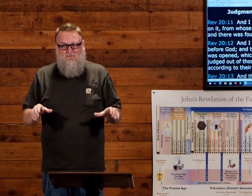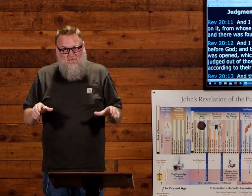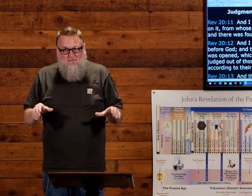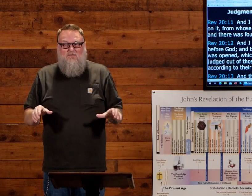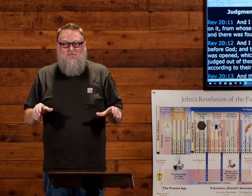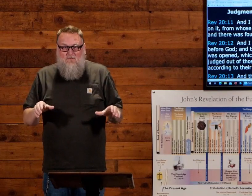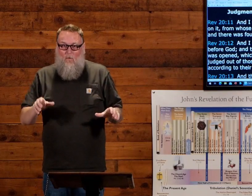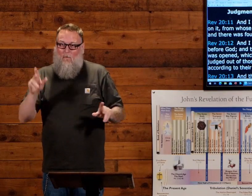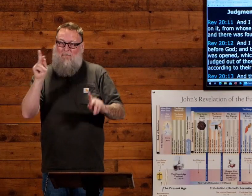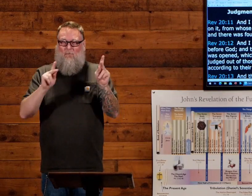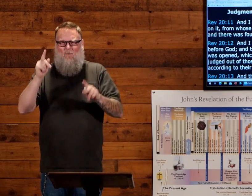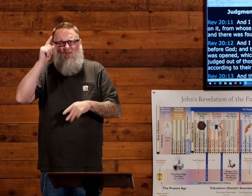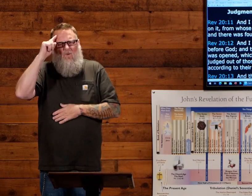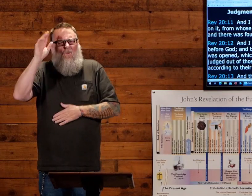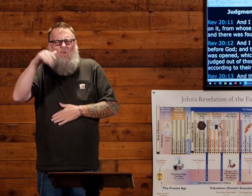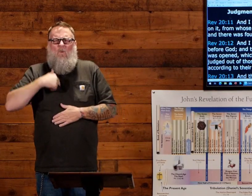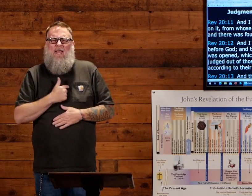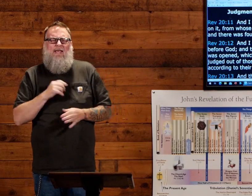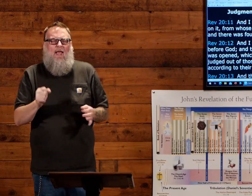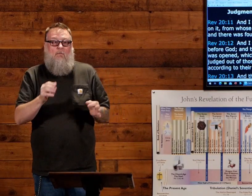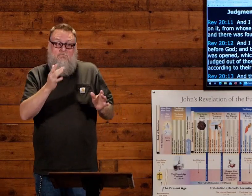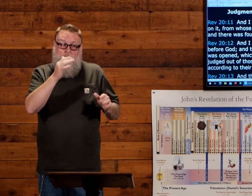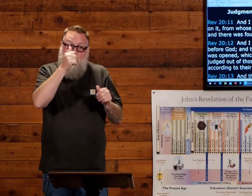there will be consequences to be had for people.